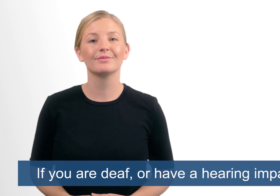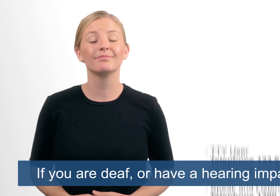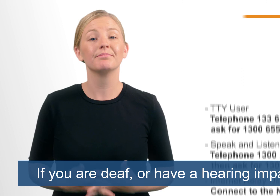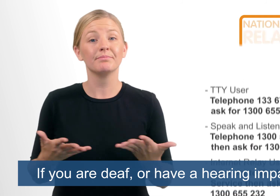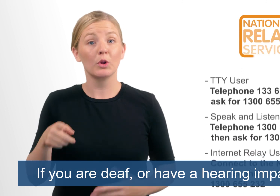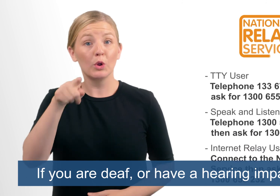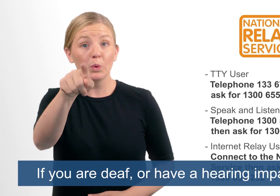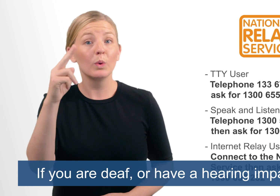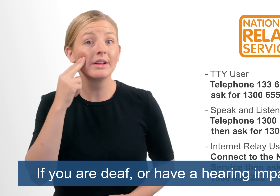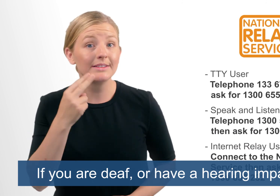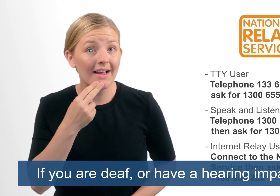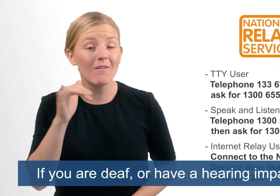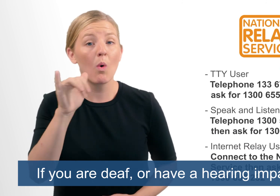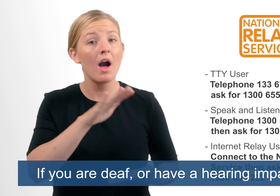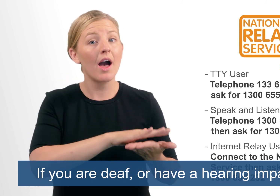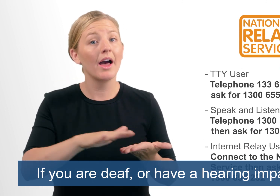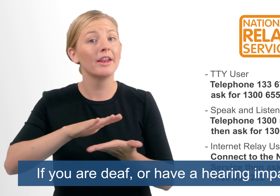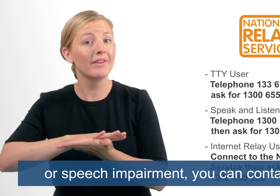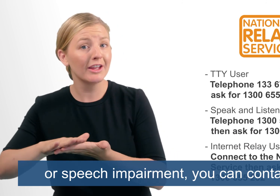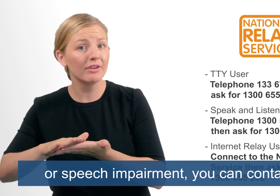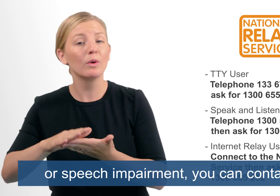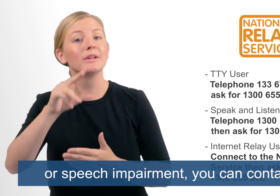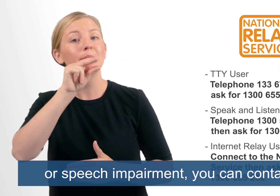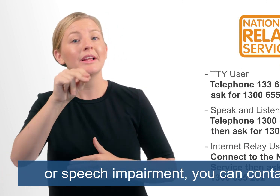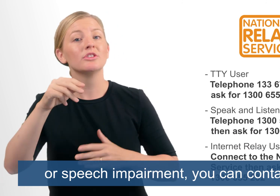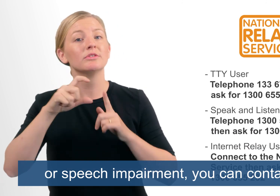If you are deaf or have a hearing impairment or speech impairment,